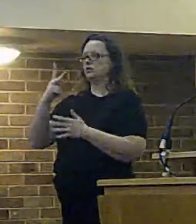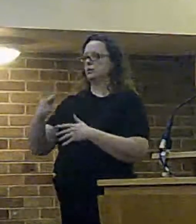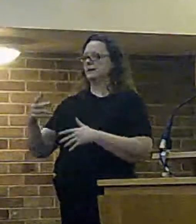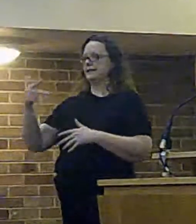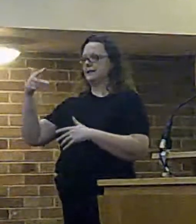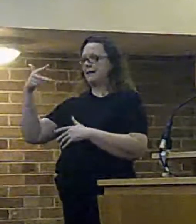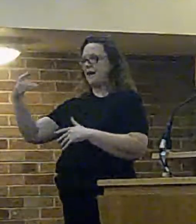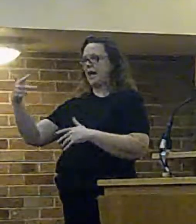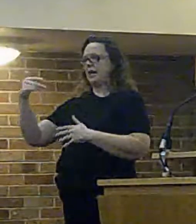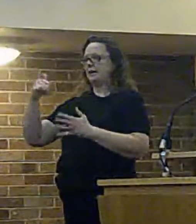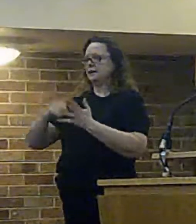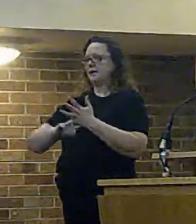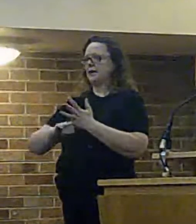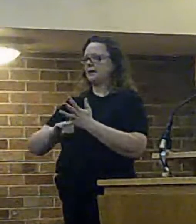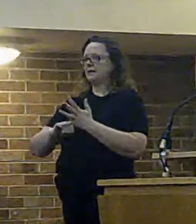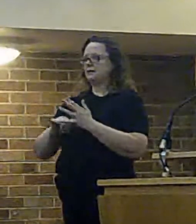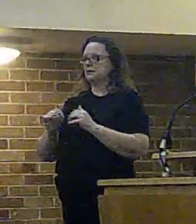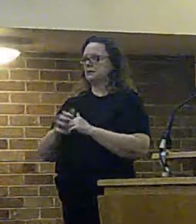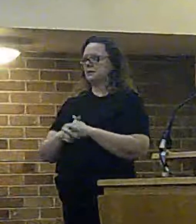8 minutes 28 seconds. So next slide, Vic.